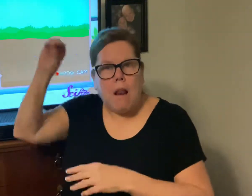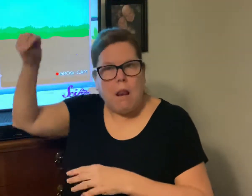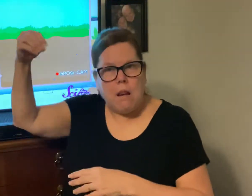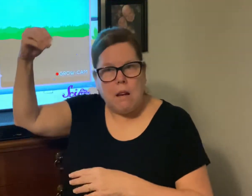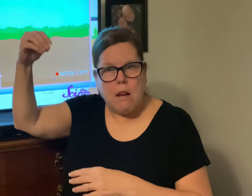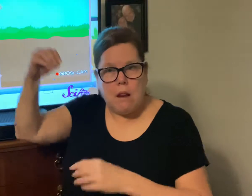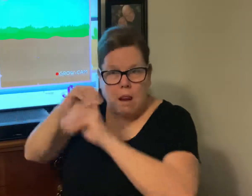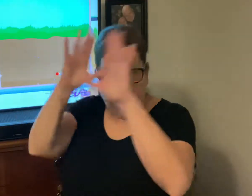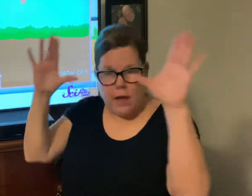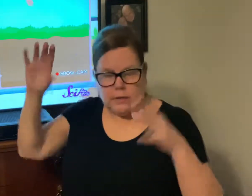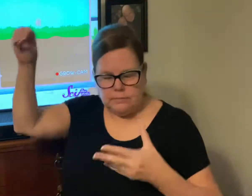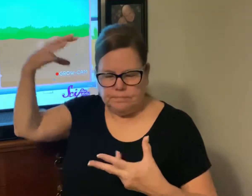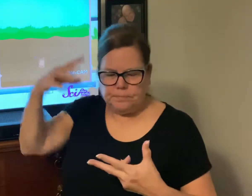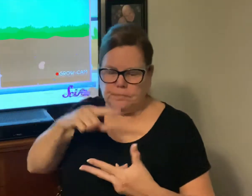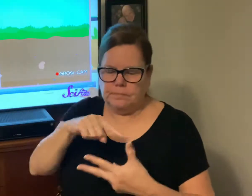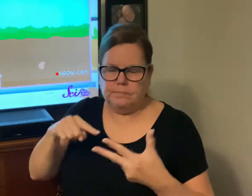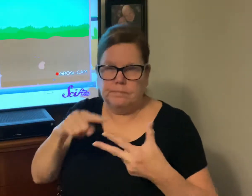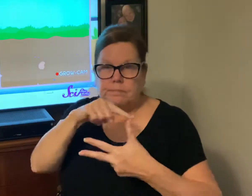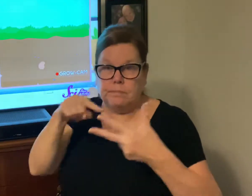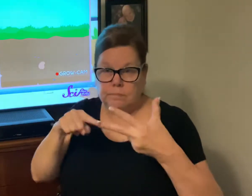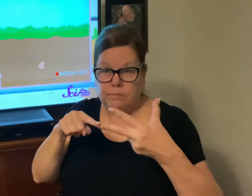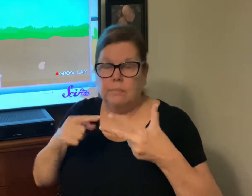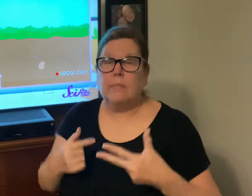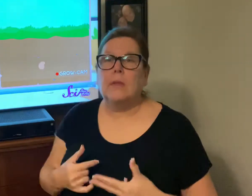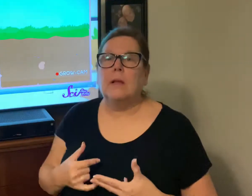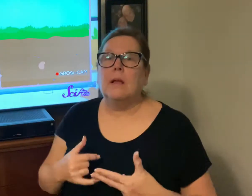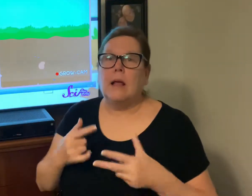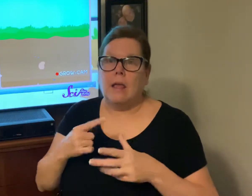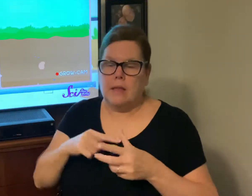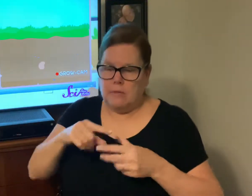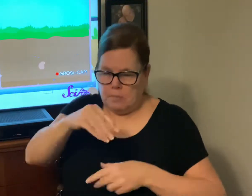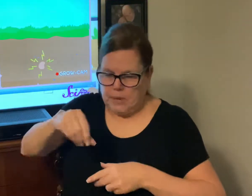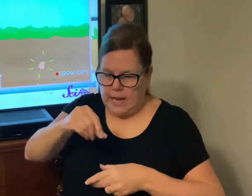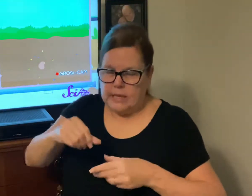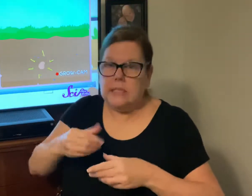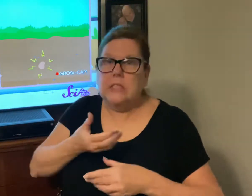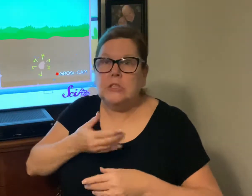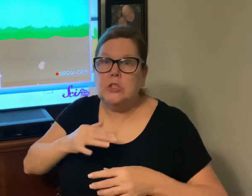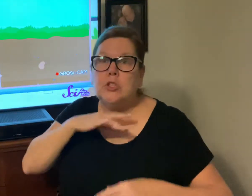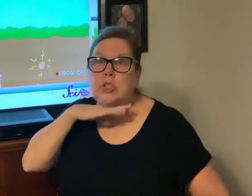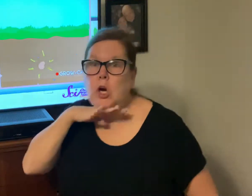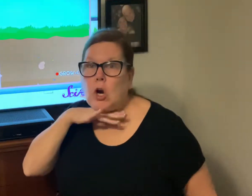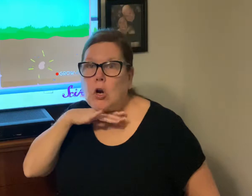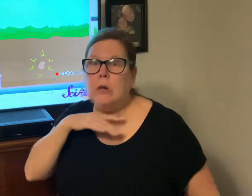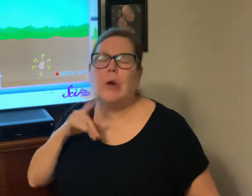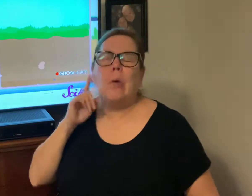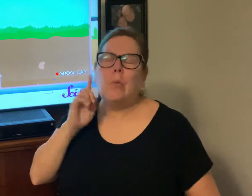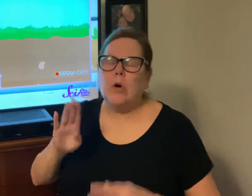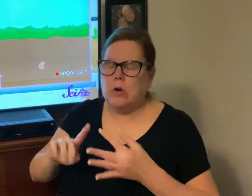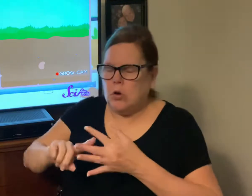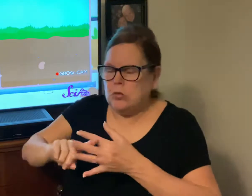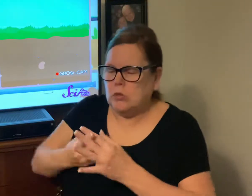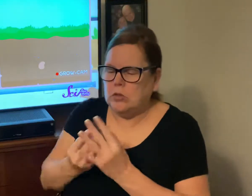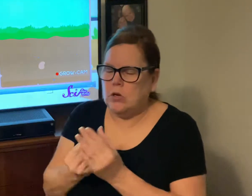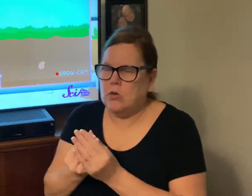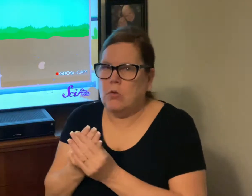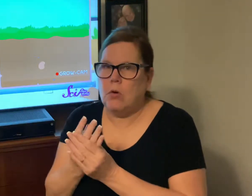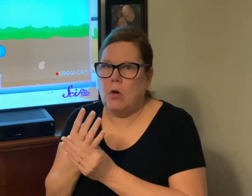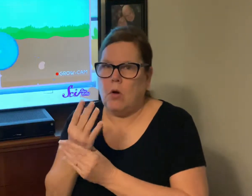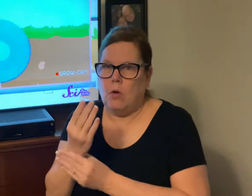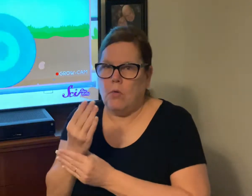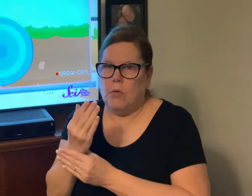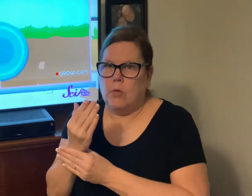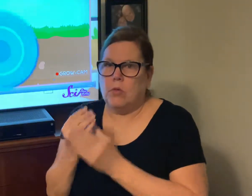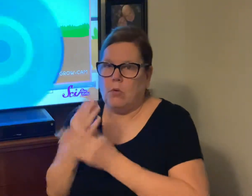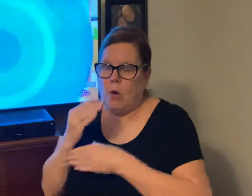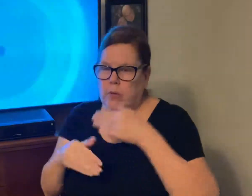3 things, like when it's planted in some nice wet soil, the embryo, or baby plant, gets the signal to start growing. For plants, this growing process